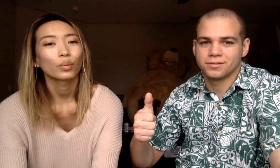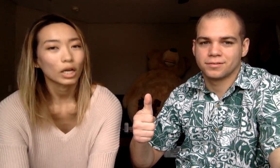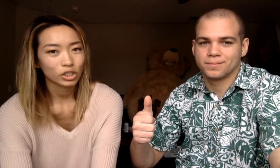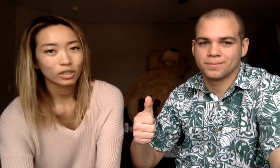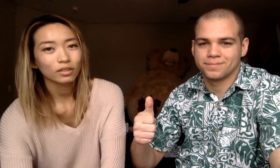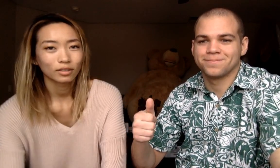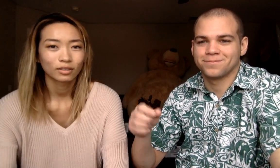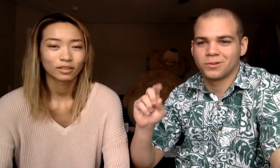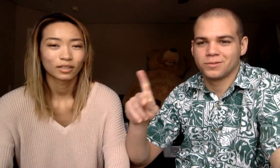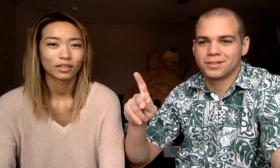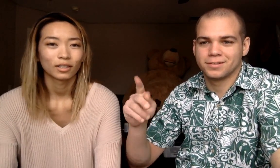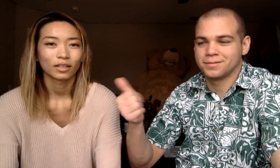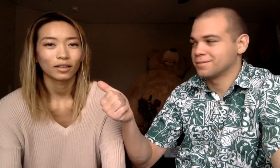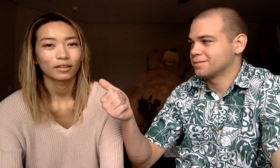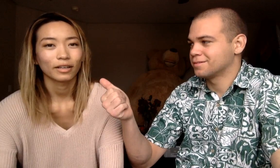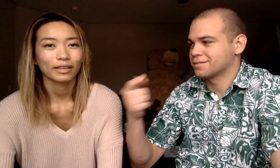watching. All right,